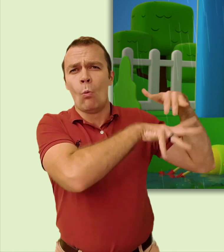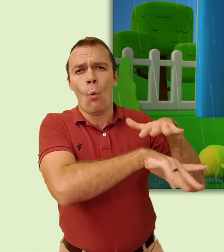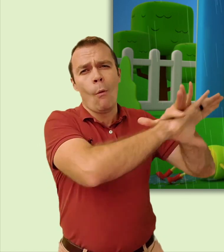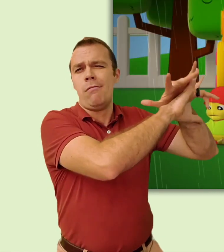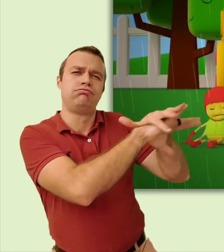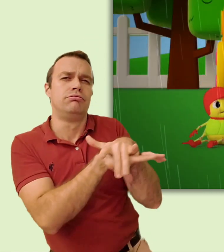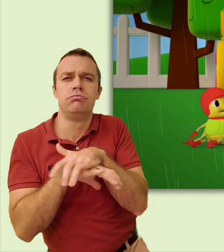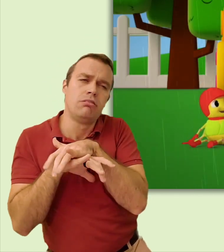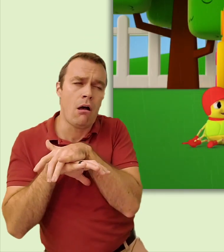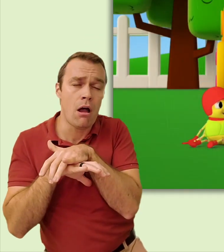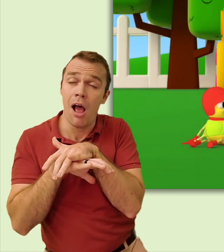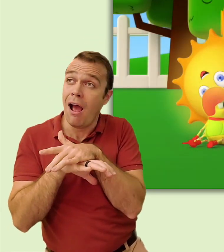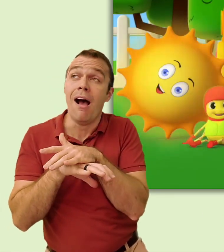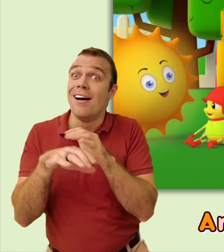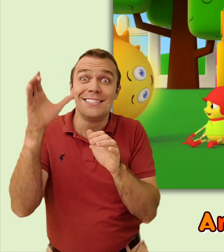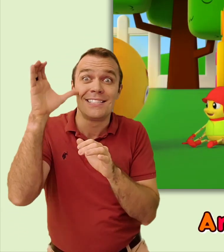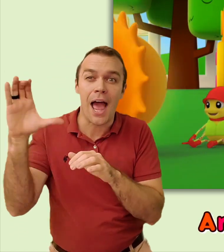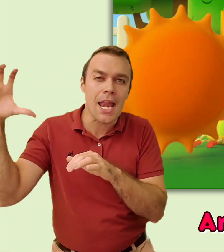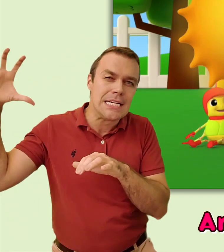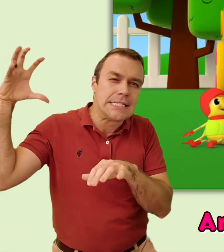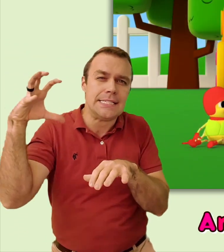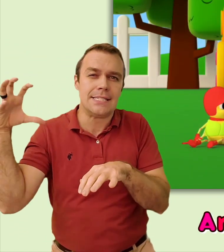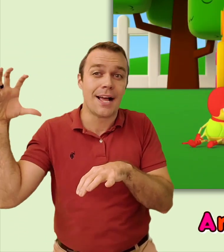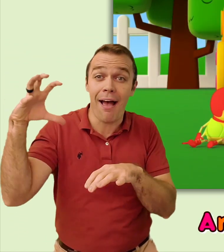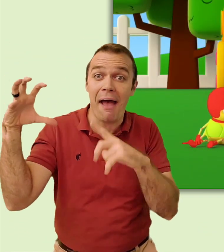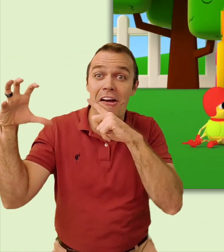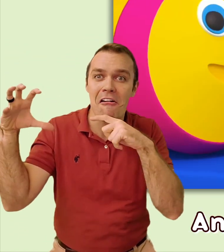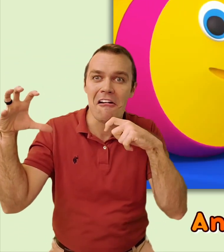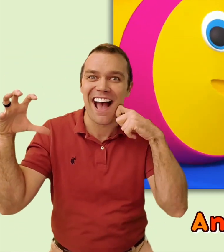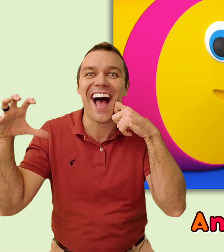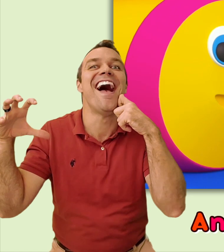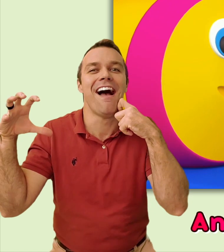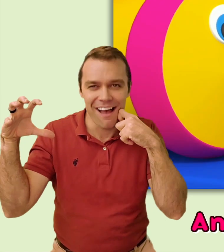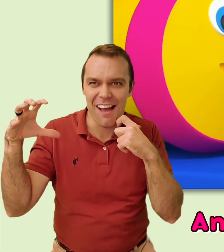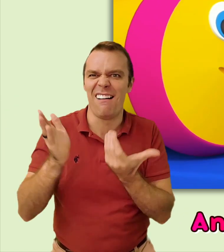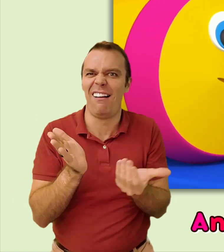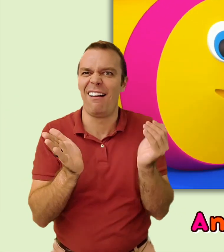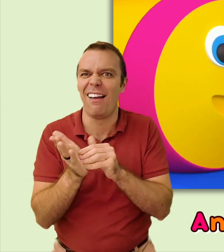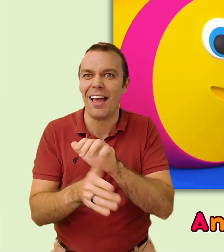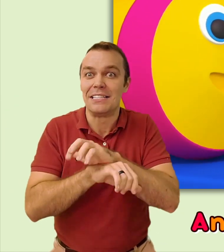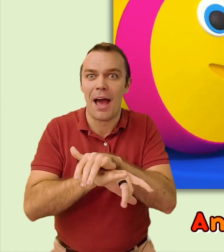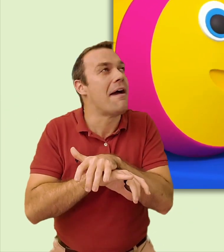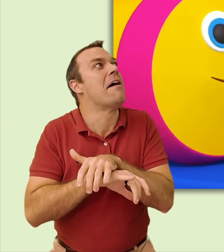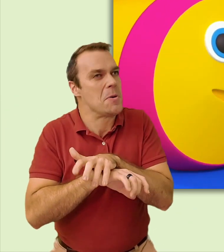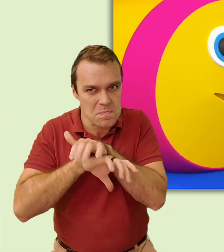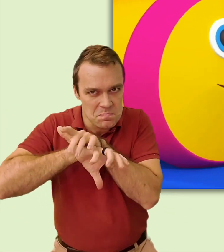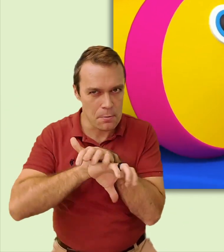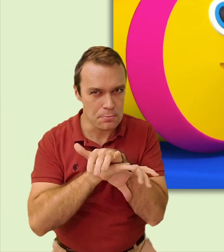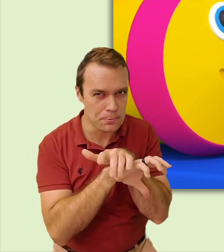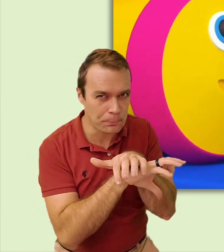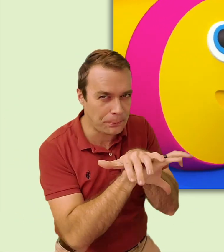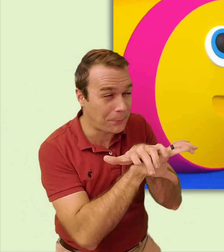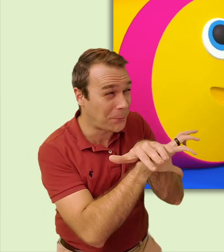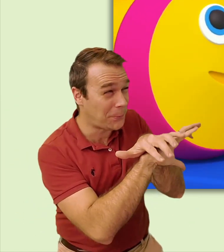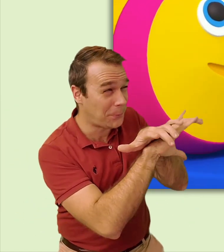out. Out came the sun and dried up all the rain. And the Itsy Bitsy Spider climbed up the